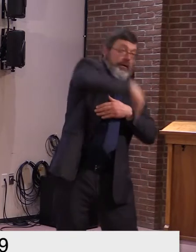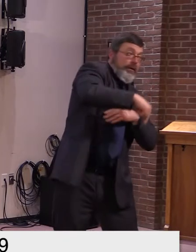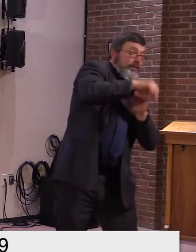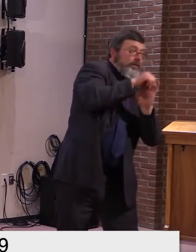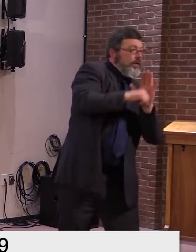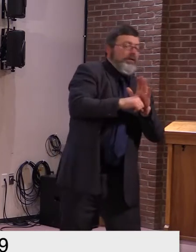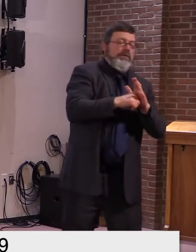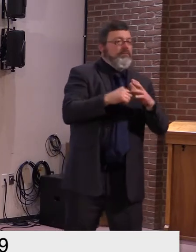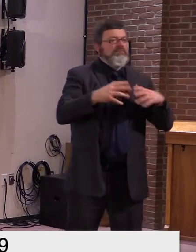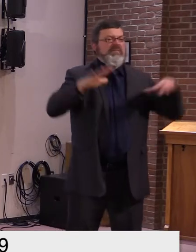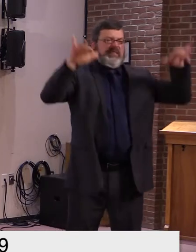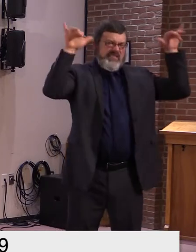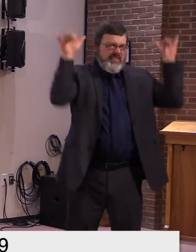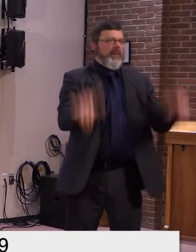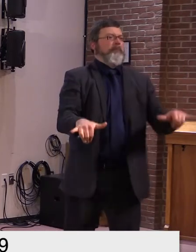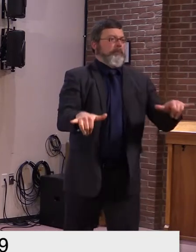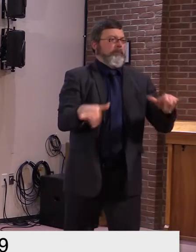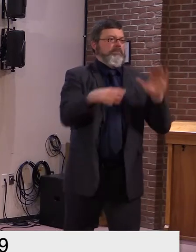traveling to.